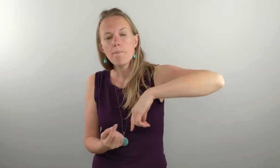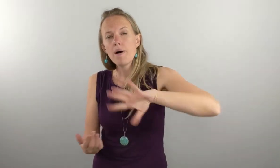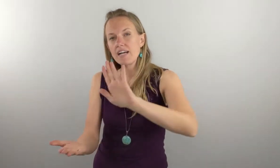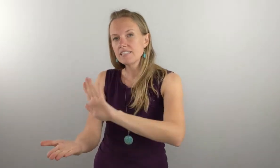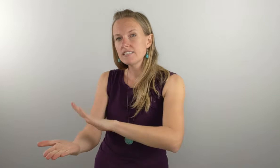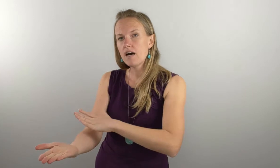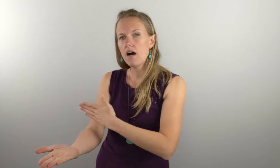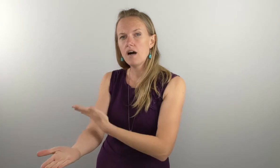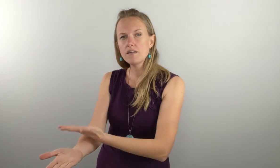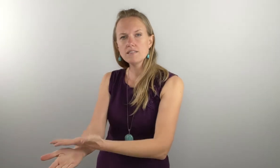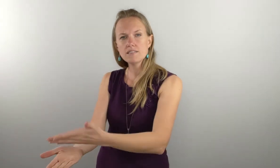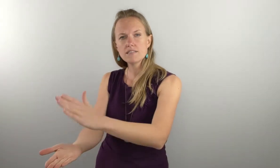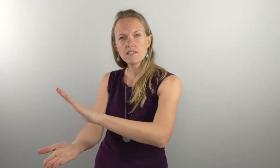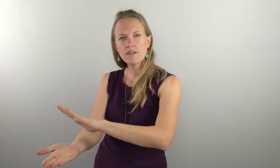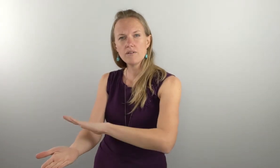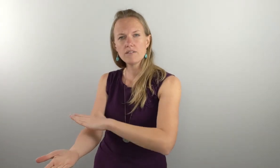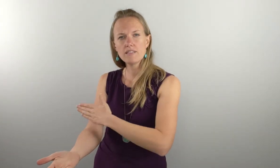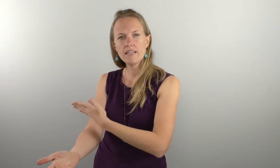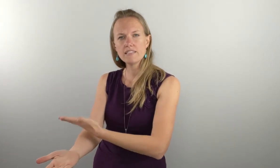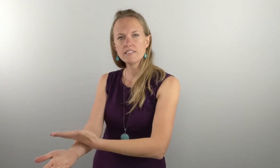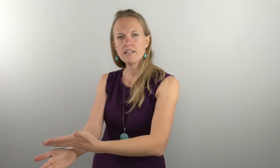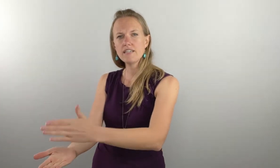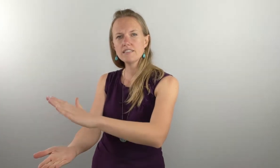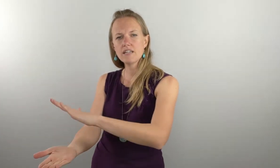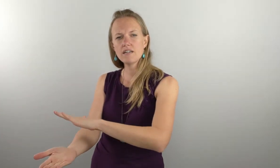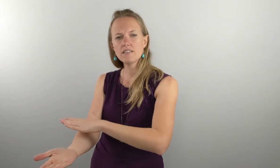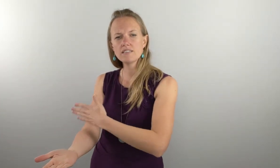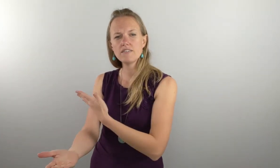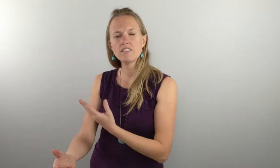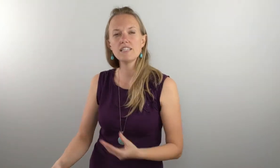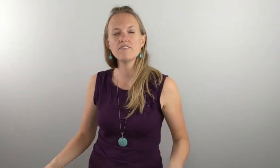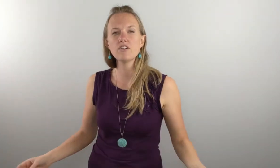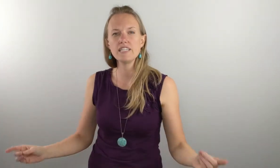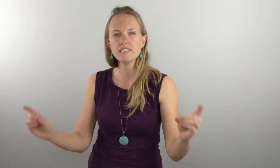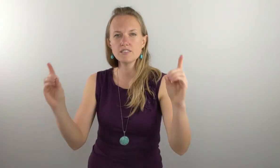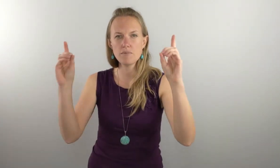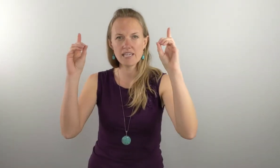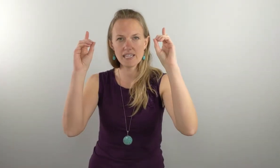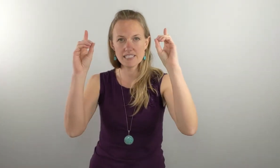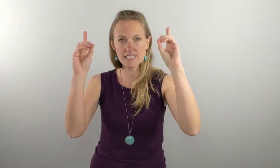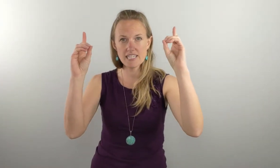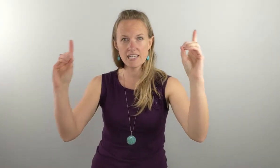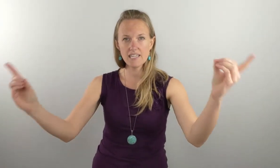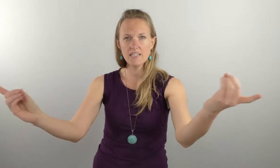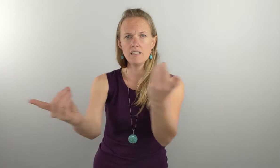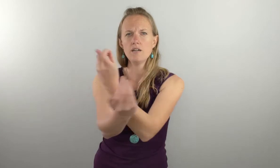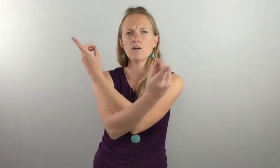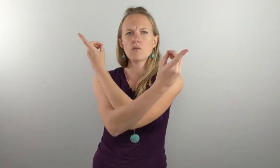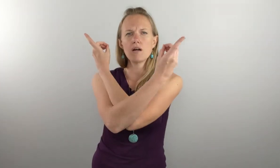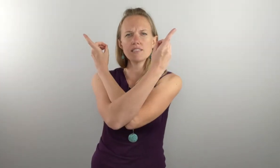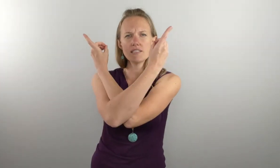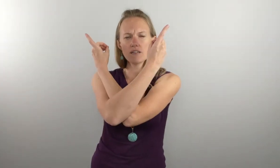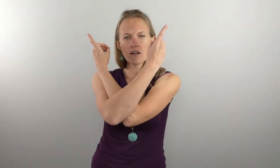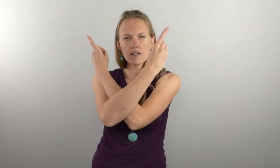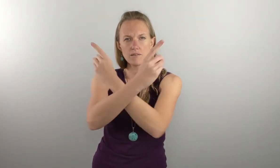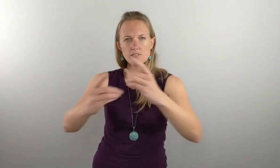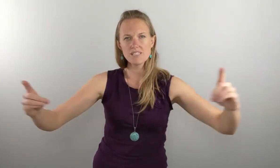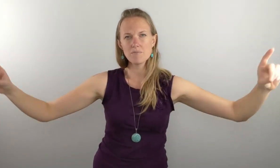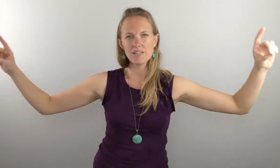by songs. Okay, we learned that yesterday. Songs of deliverance. So making a D, crossing your arms and then bringing